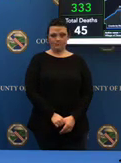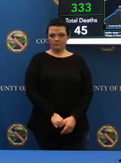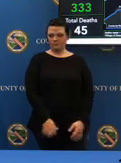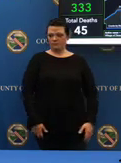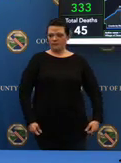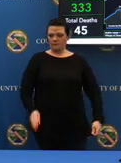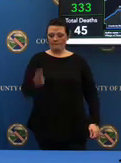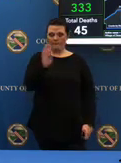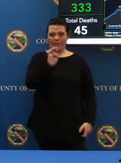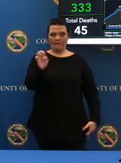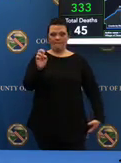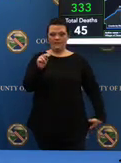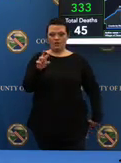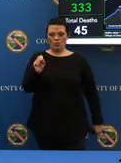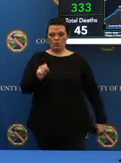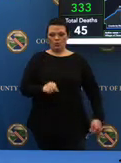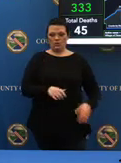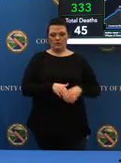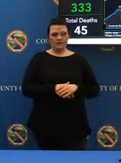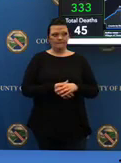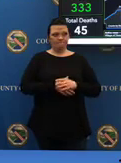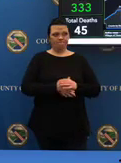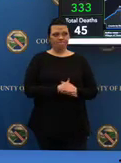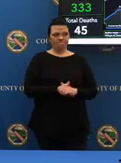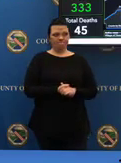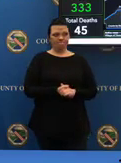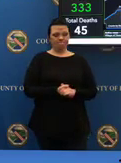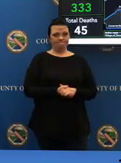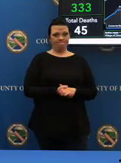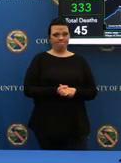Okay, B News, Ethan Powers.